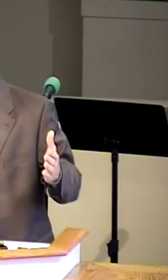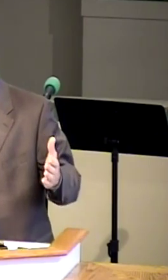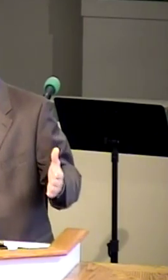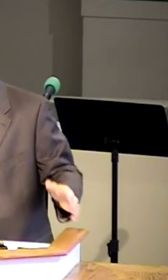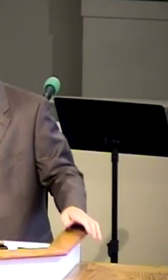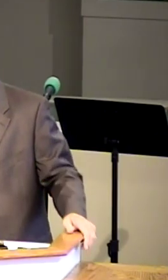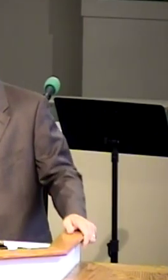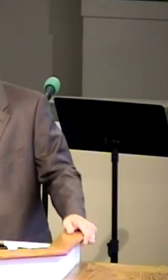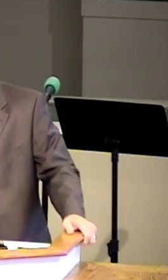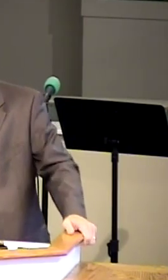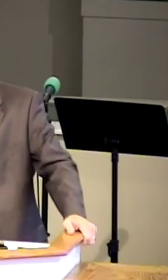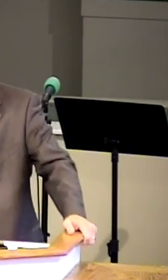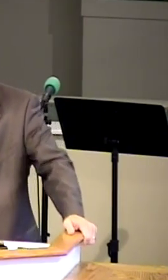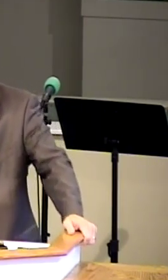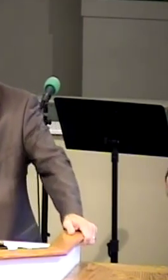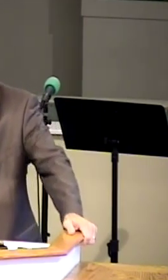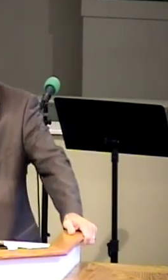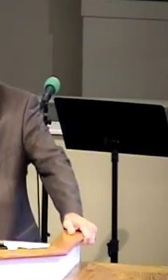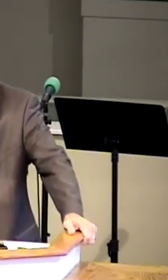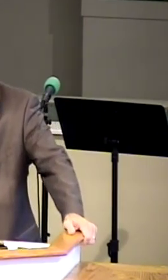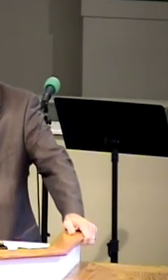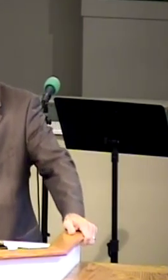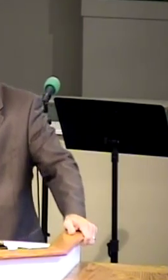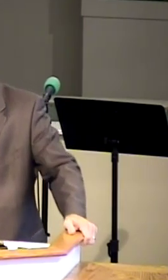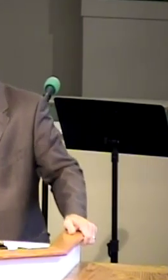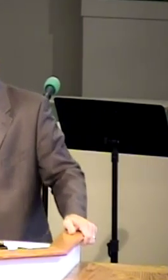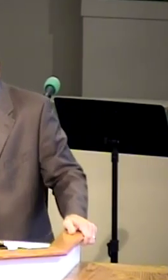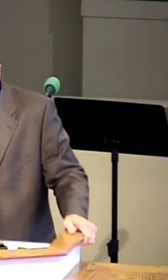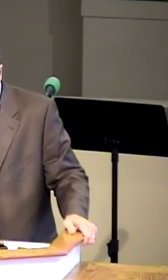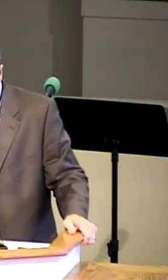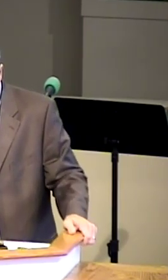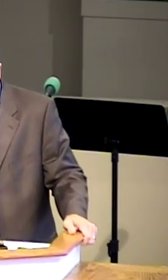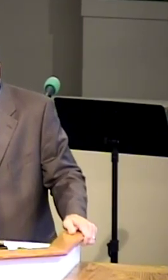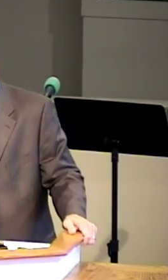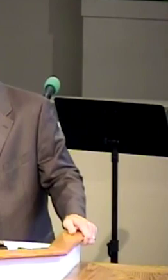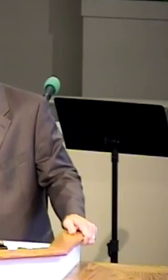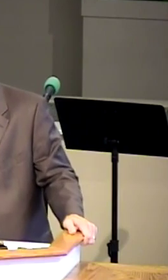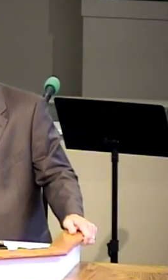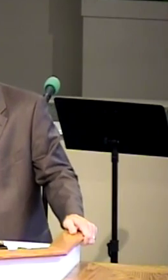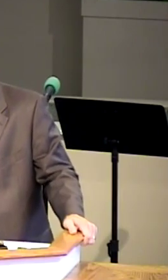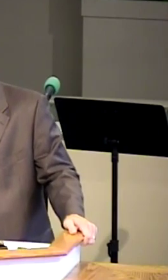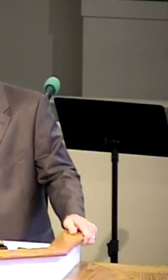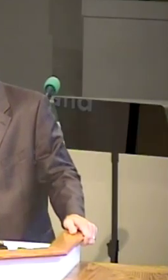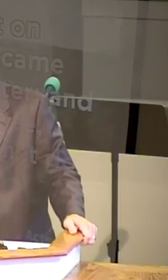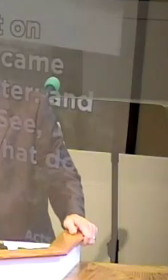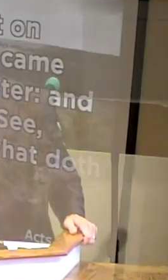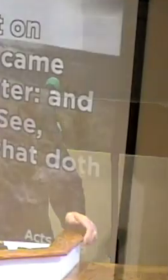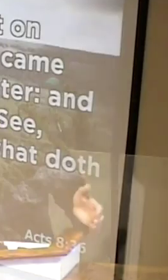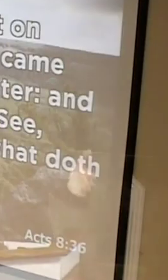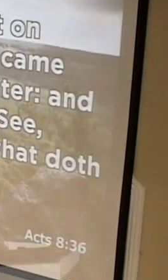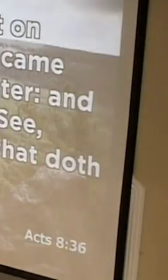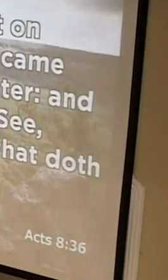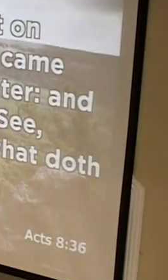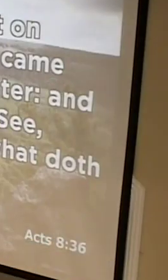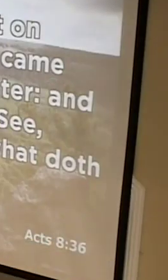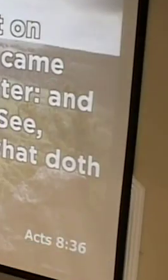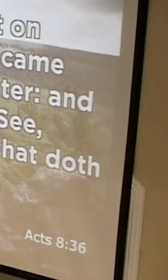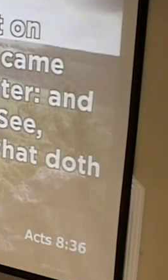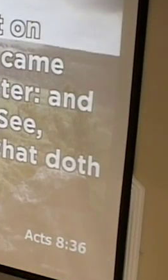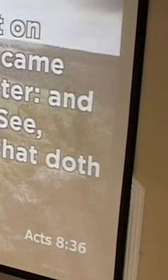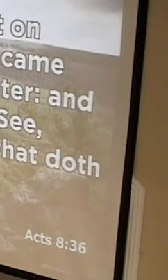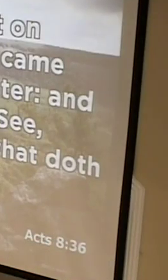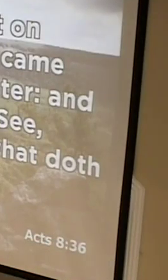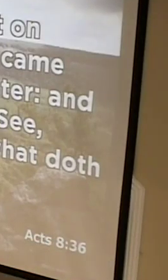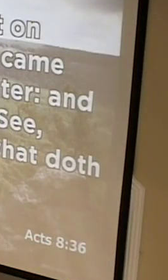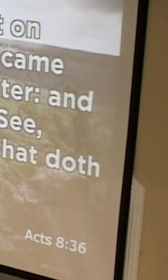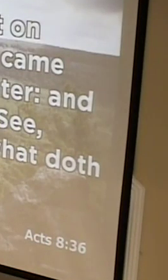this, and as they went on their way, they came unto a certain water. Now notice, backing up,